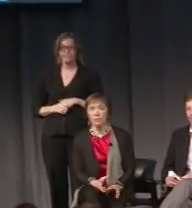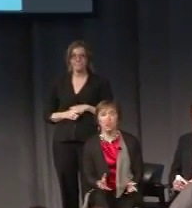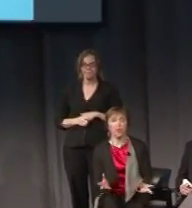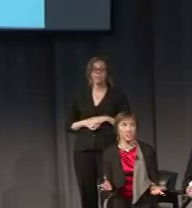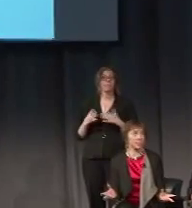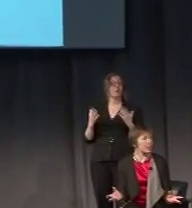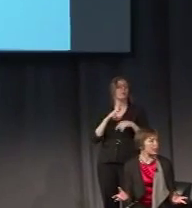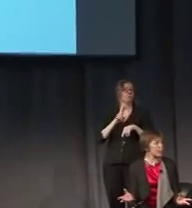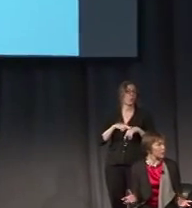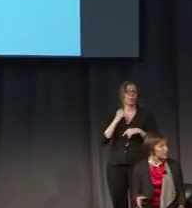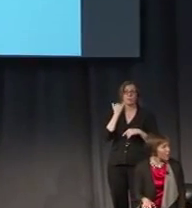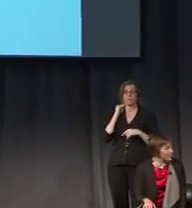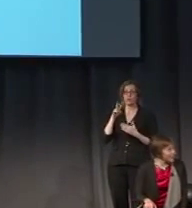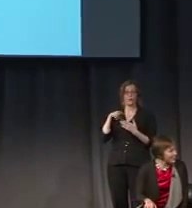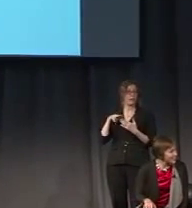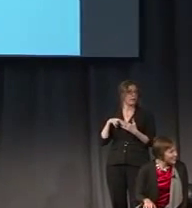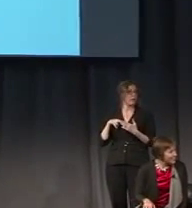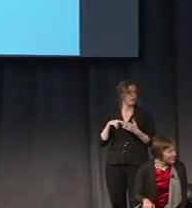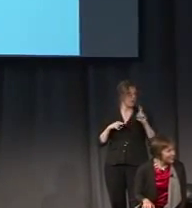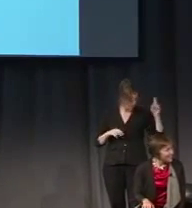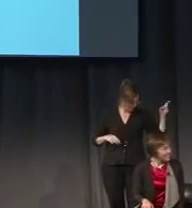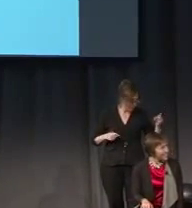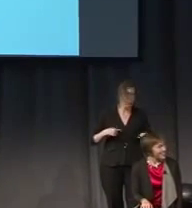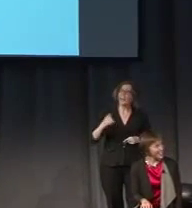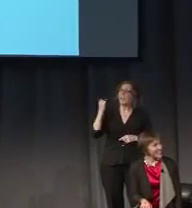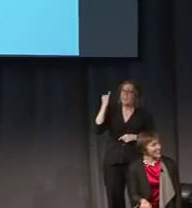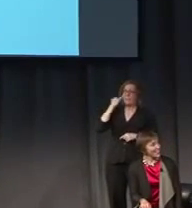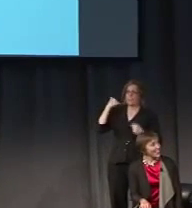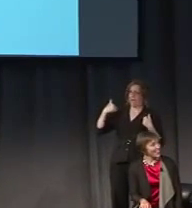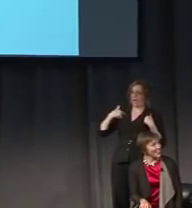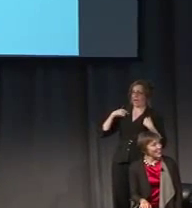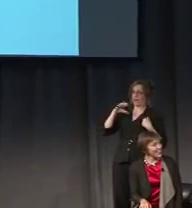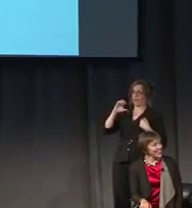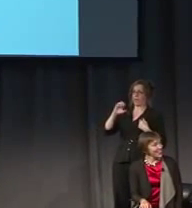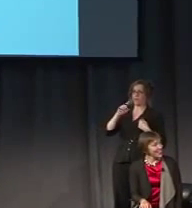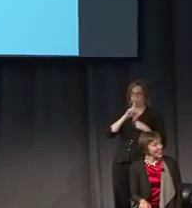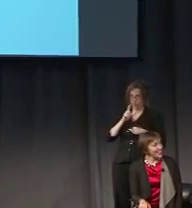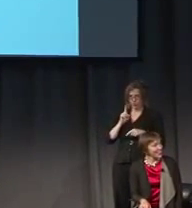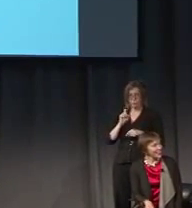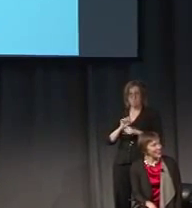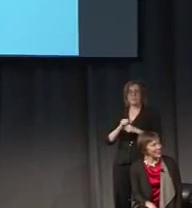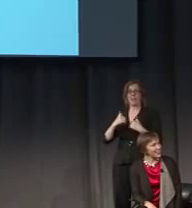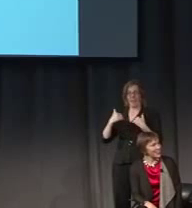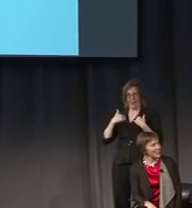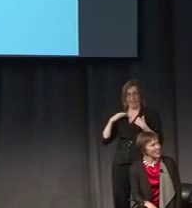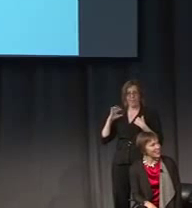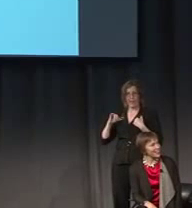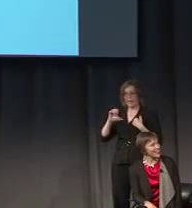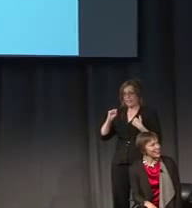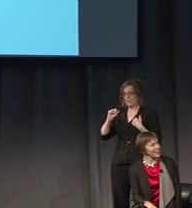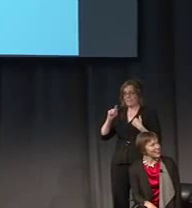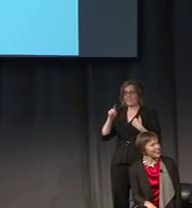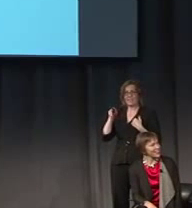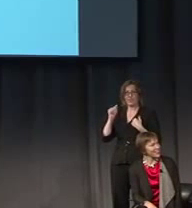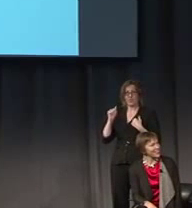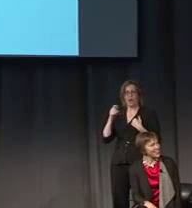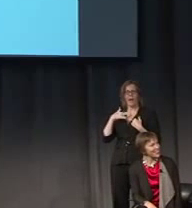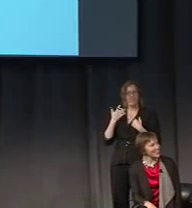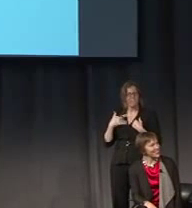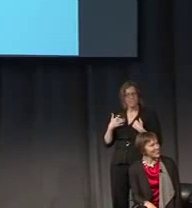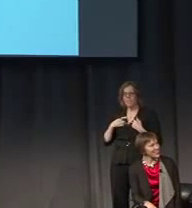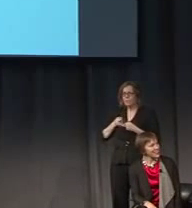And of course, reading is synesthete. Sorry? I think it would be torture to be a synesthete, like in the true sense of the word, to have